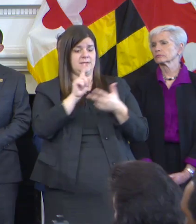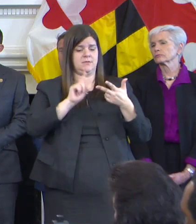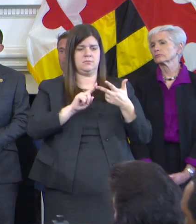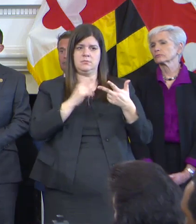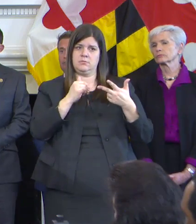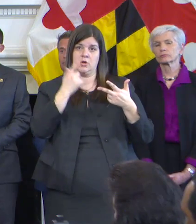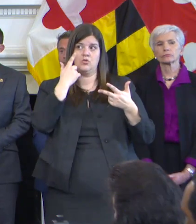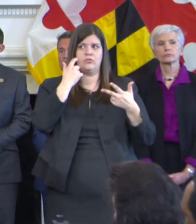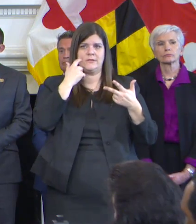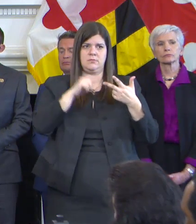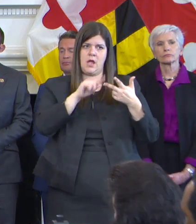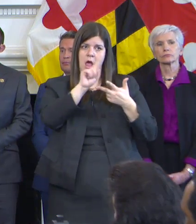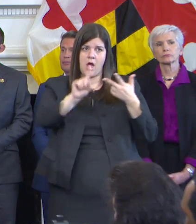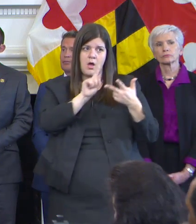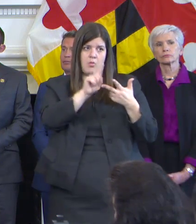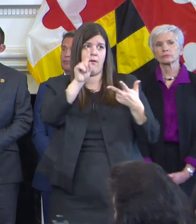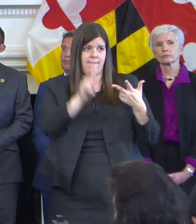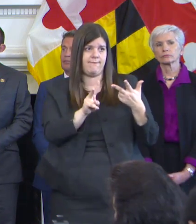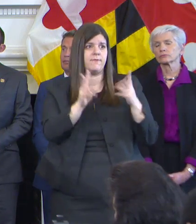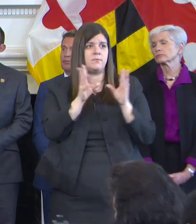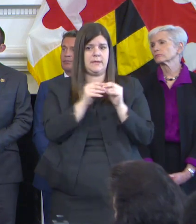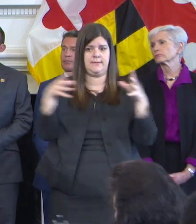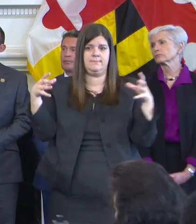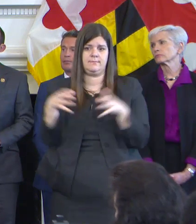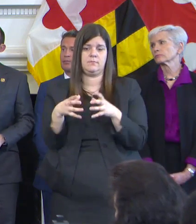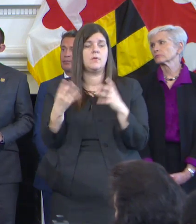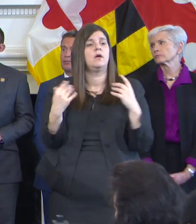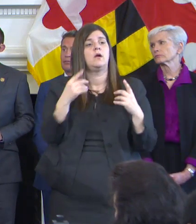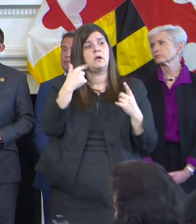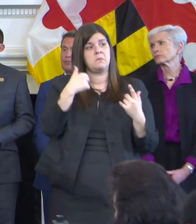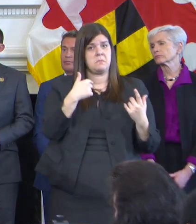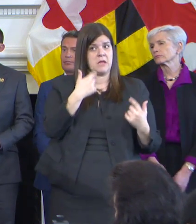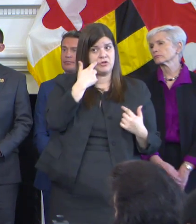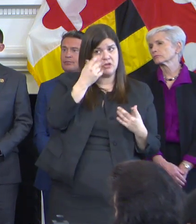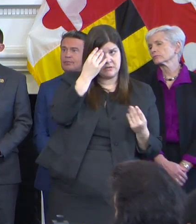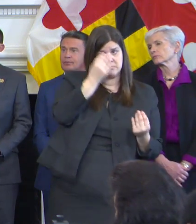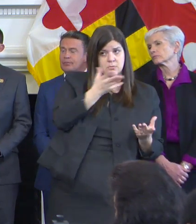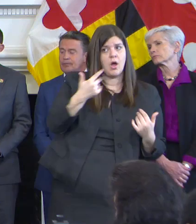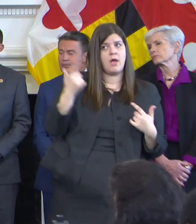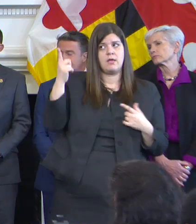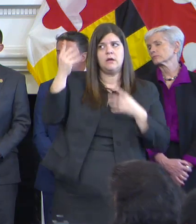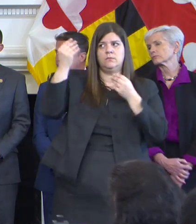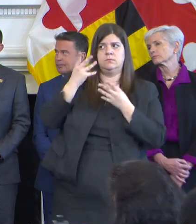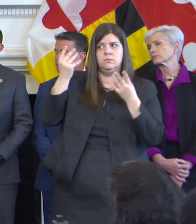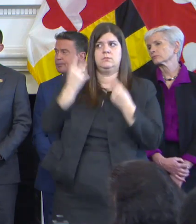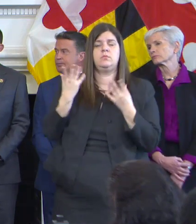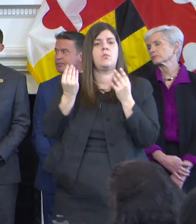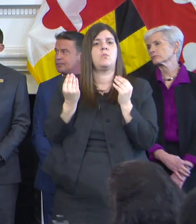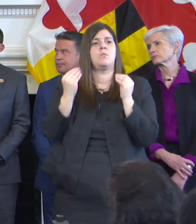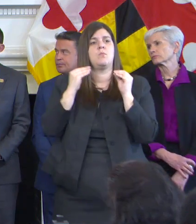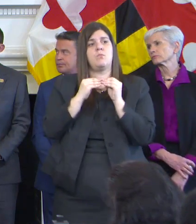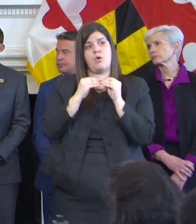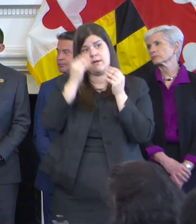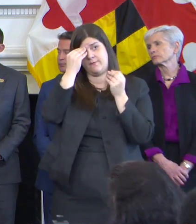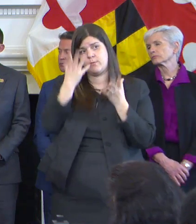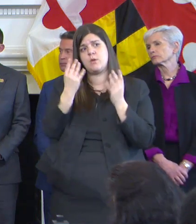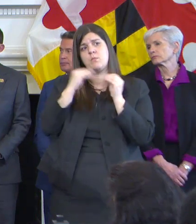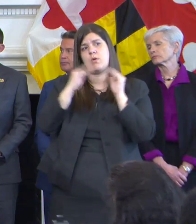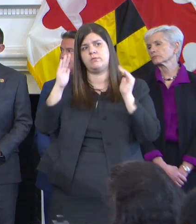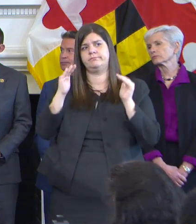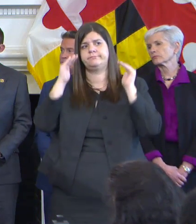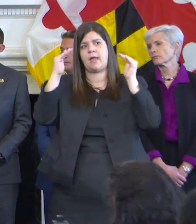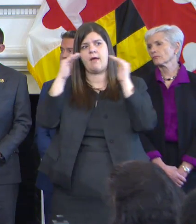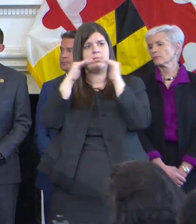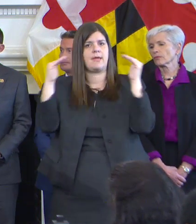as I shared with you, there was a lot more information, and it was a much higher level. They've raised the